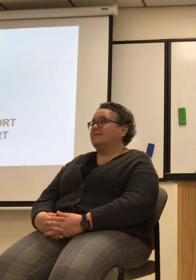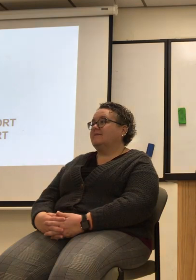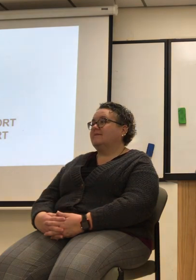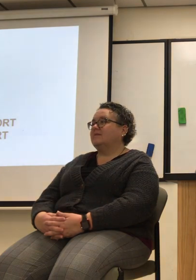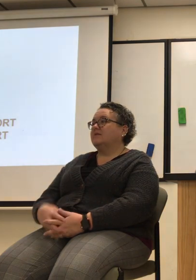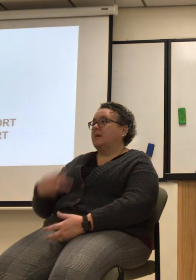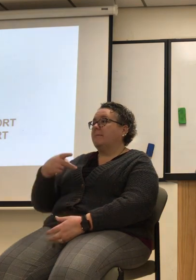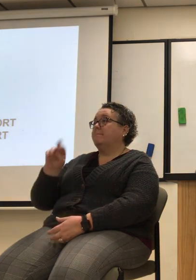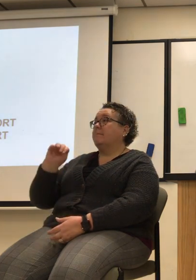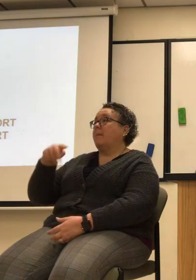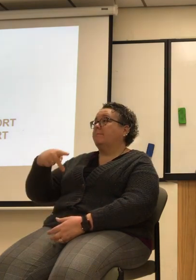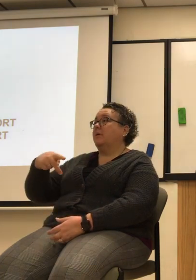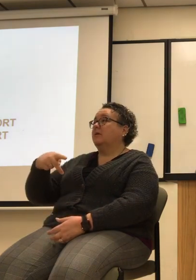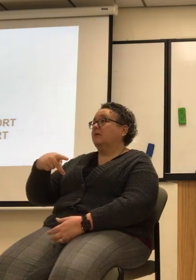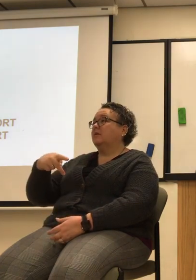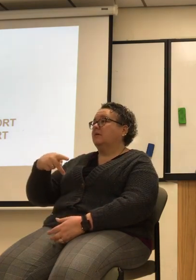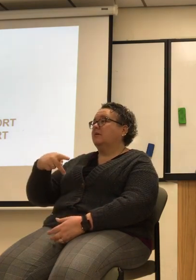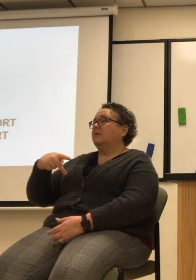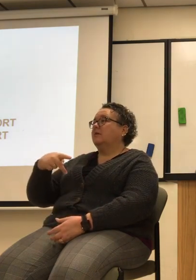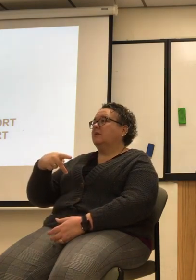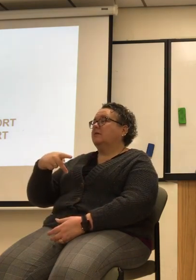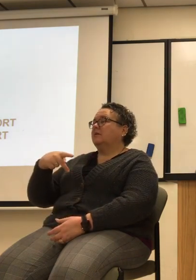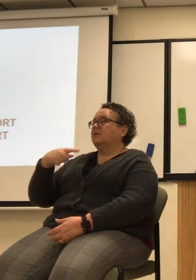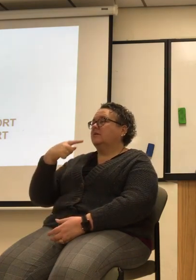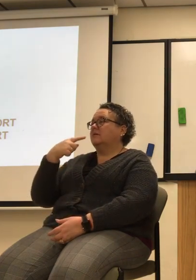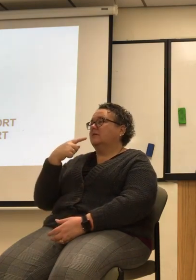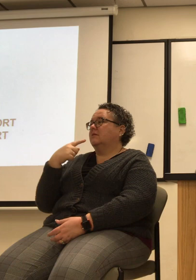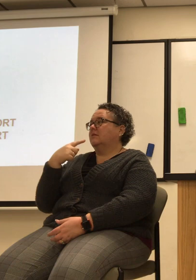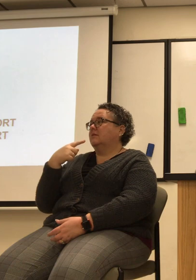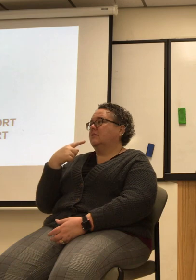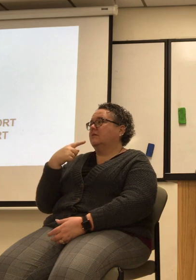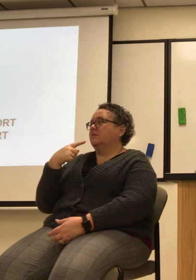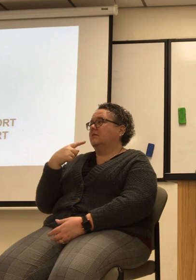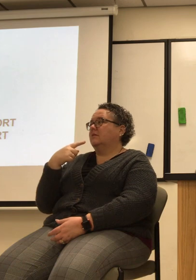here's the pump, blue molecule,